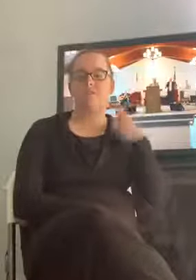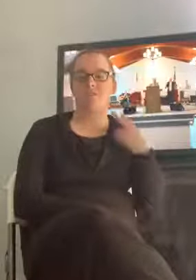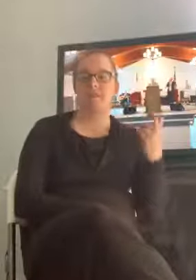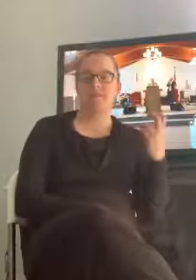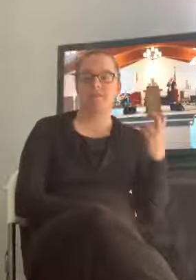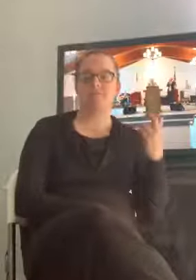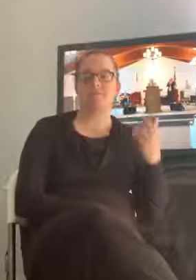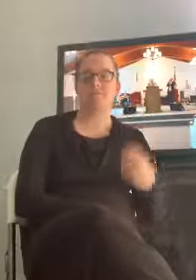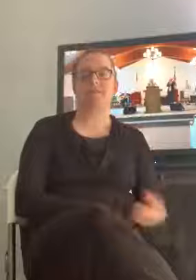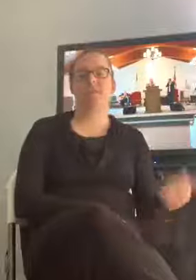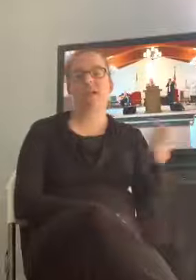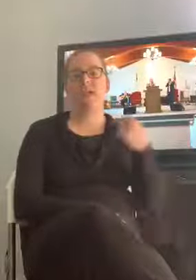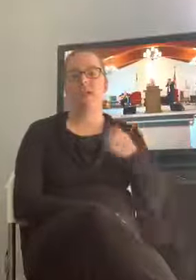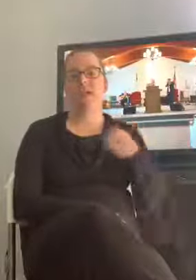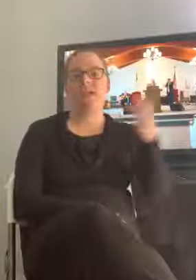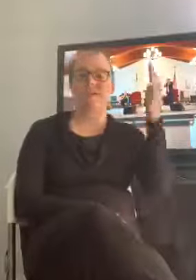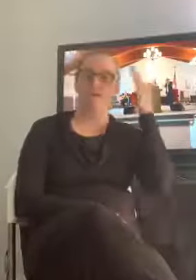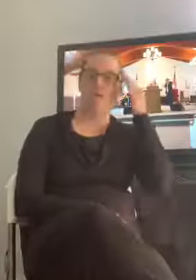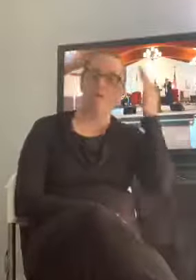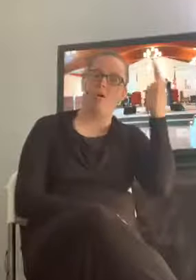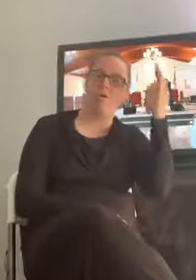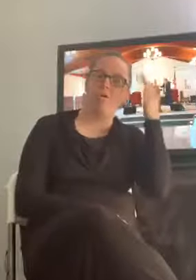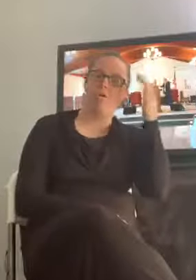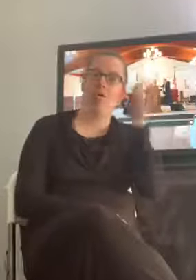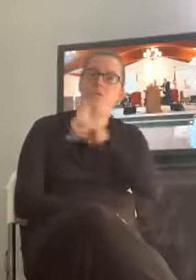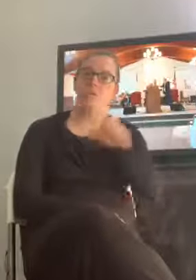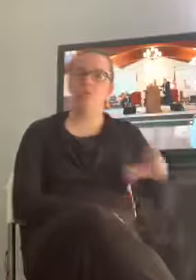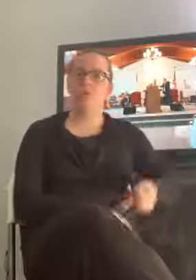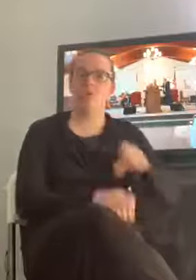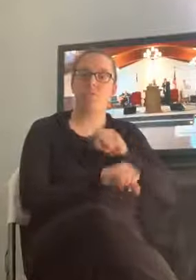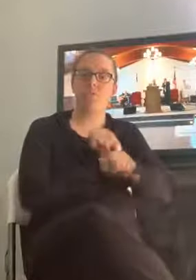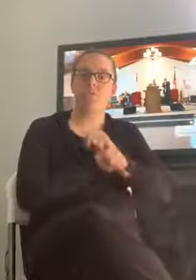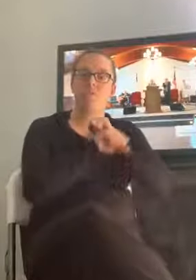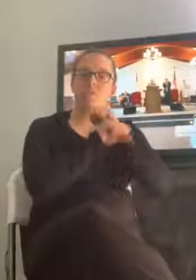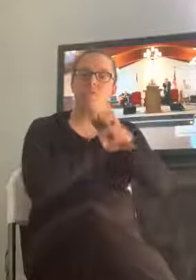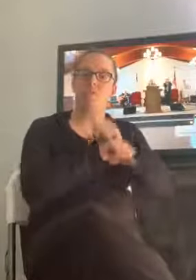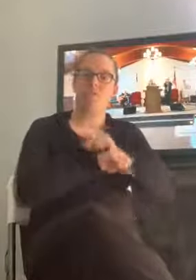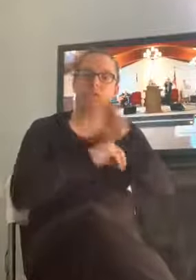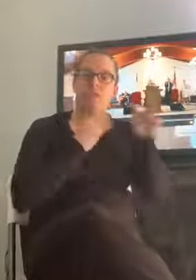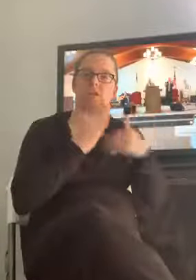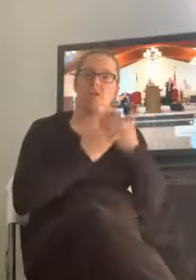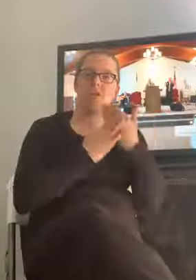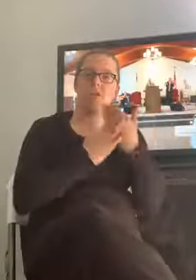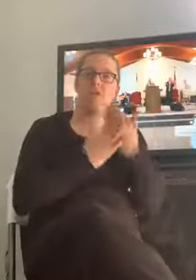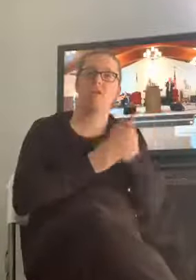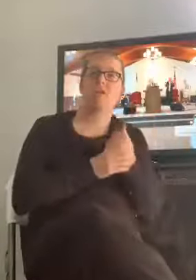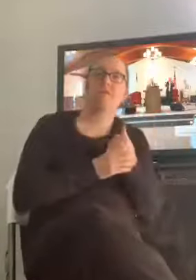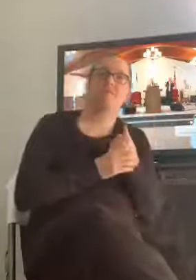Oh,